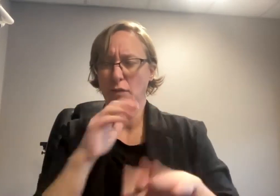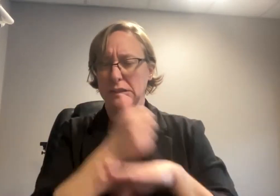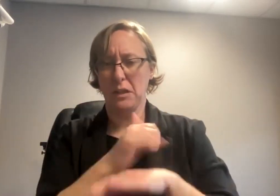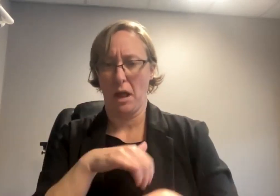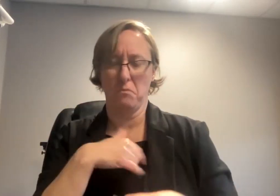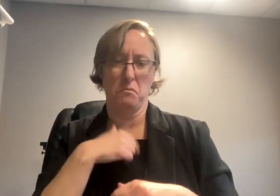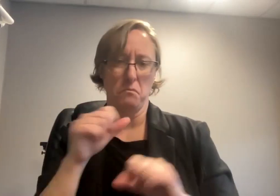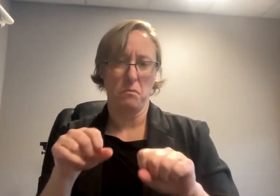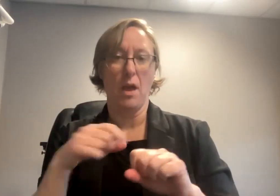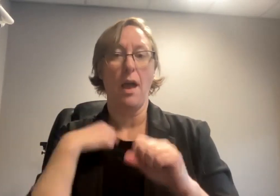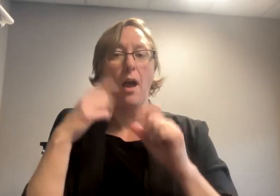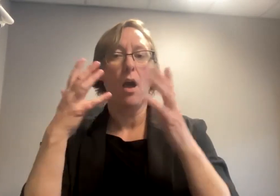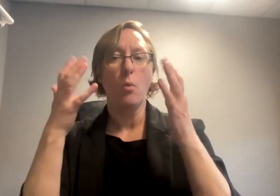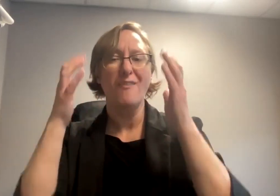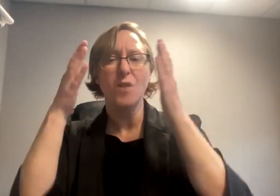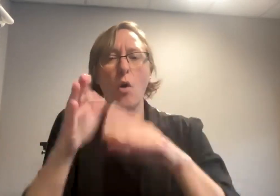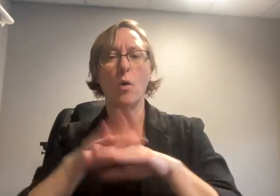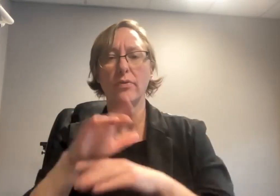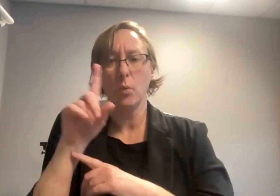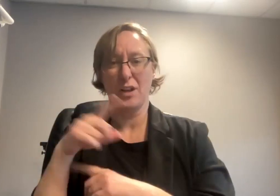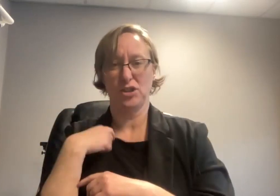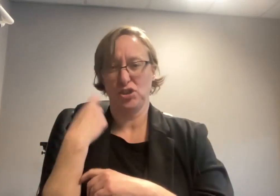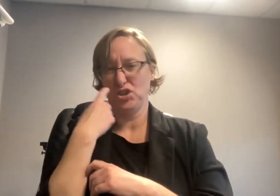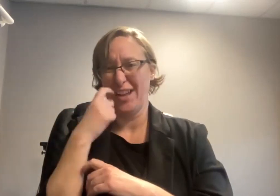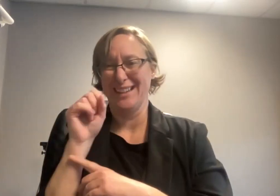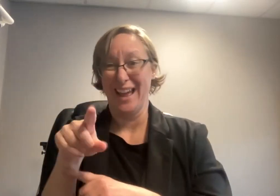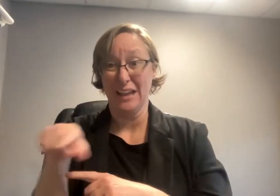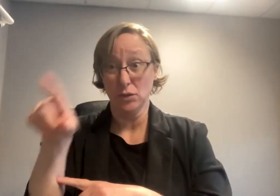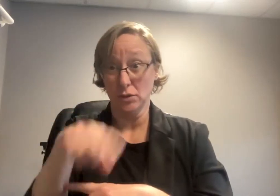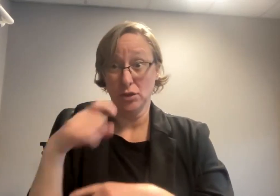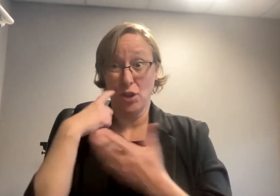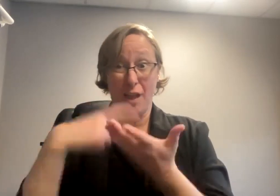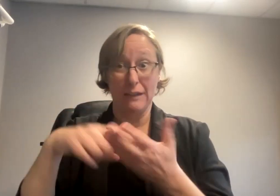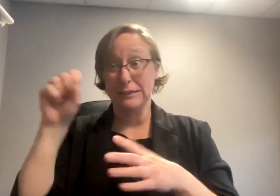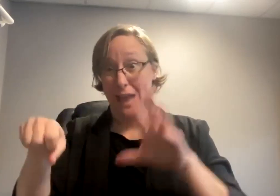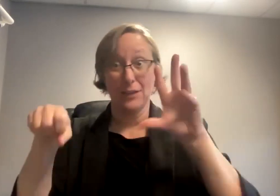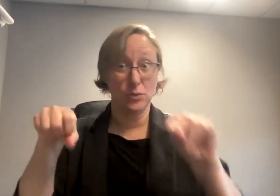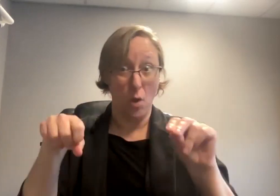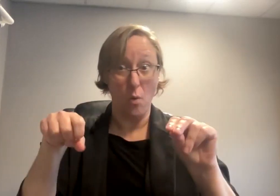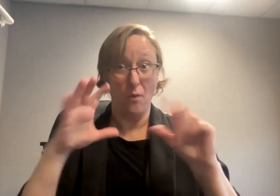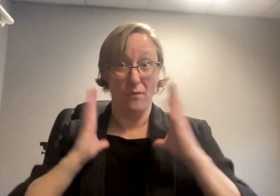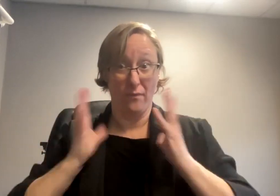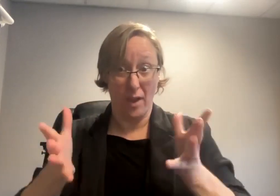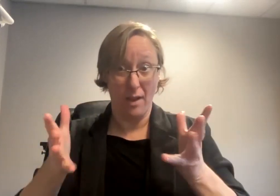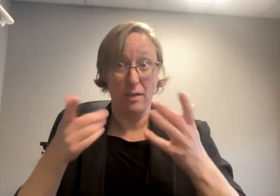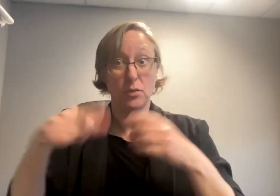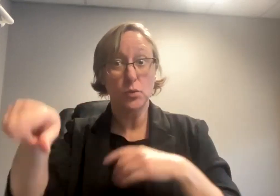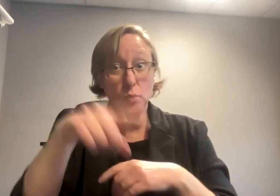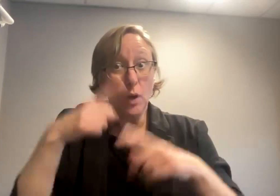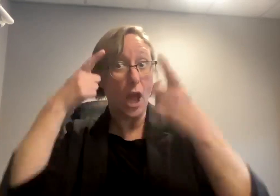responses available on ASL. Yeah, we can set that up. I want to focus on the question that I